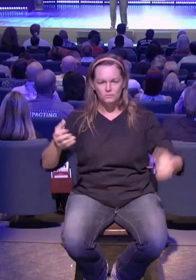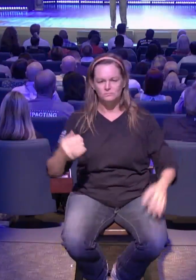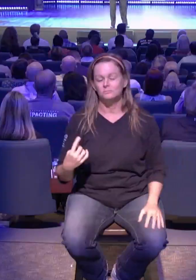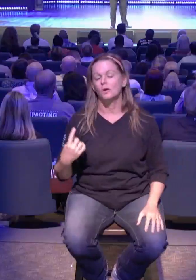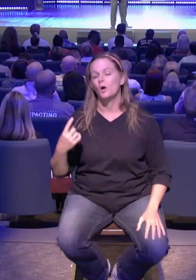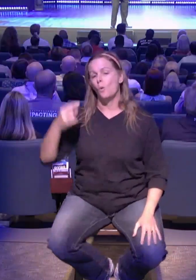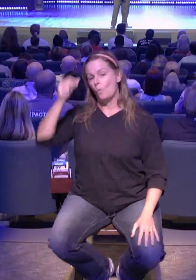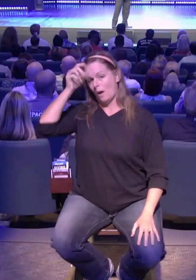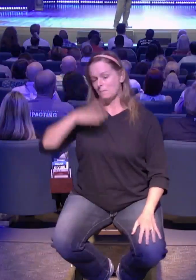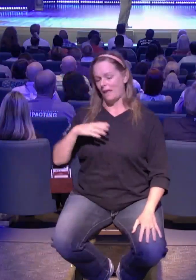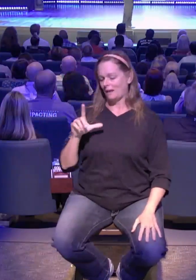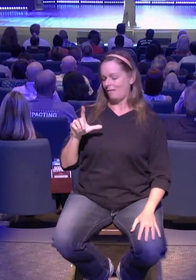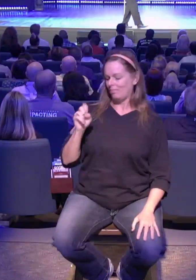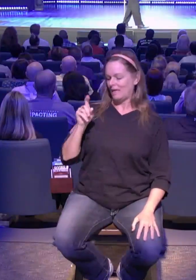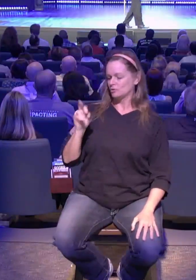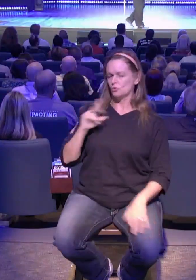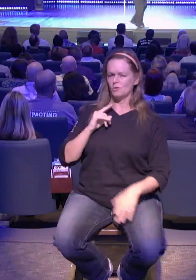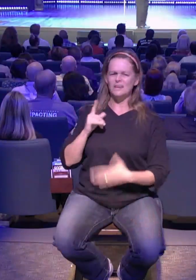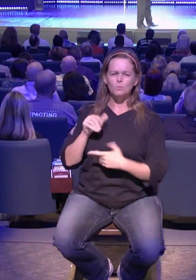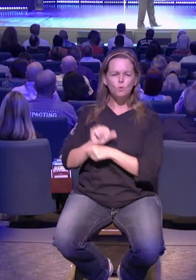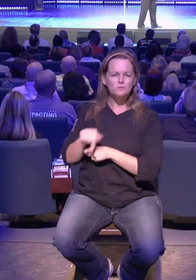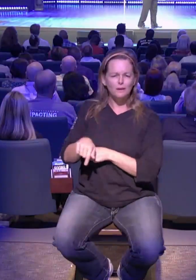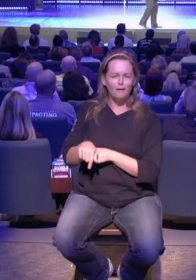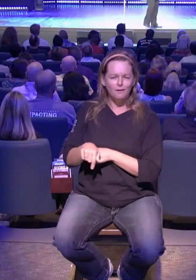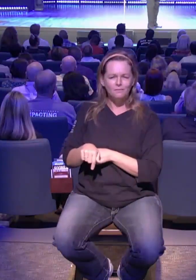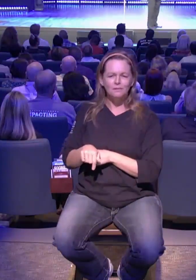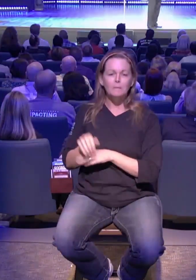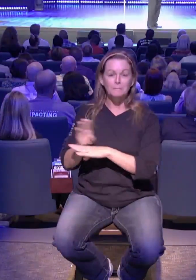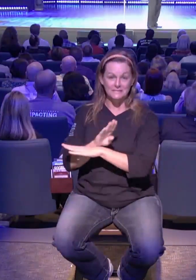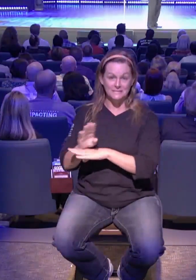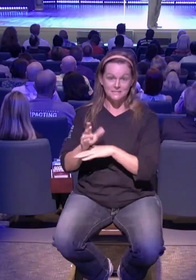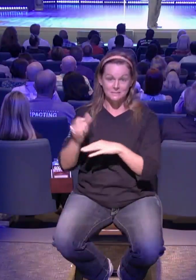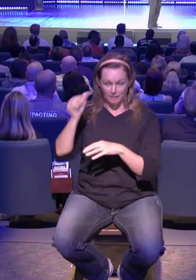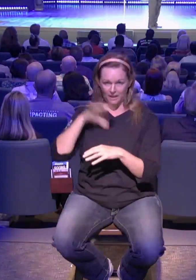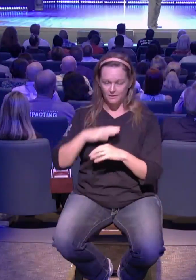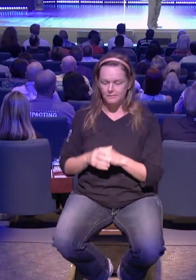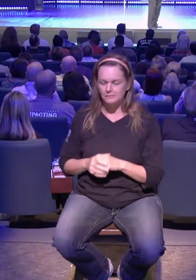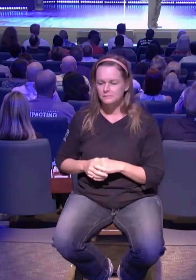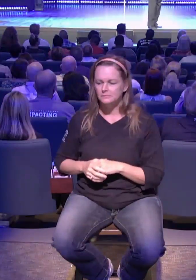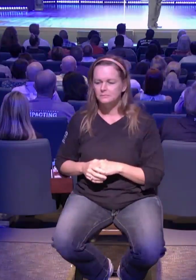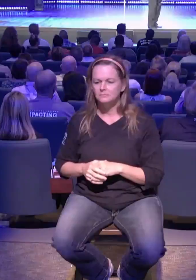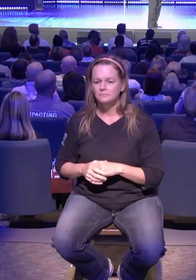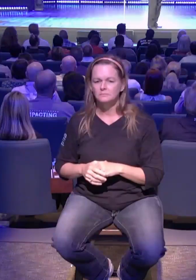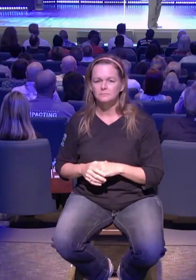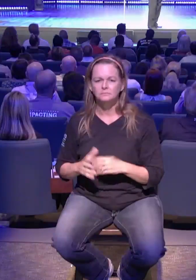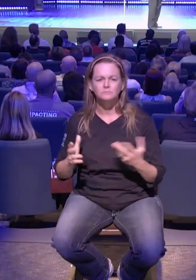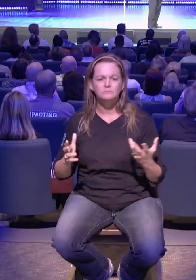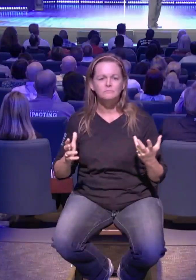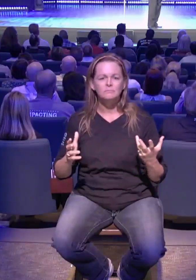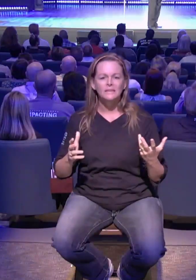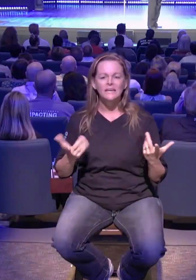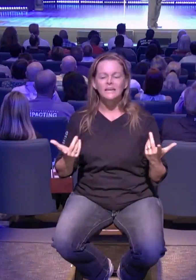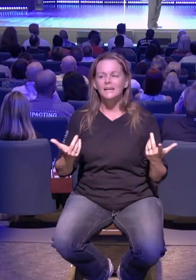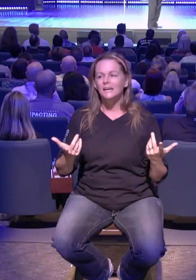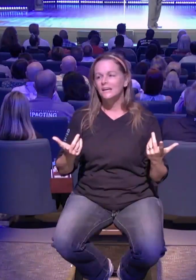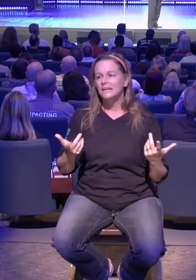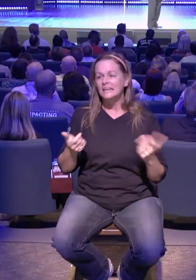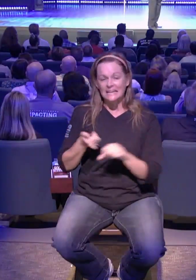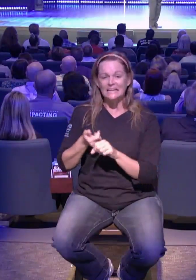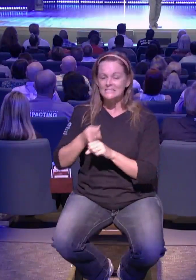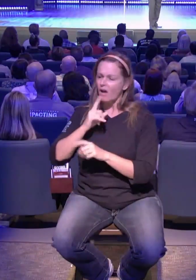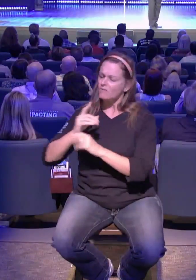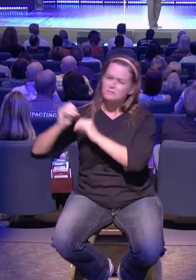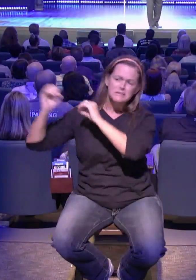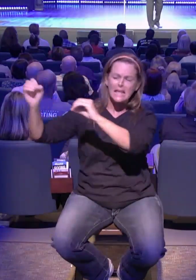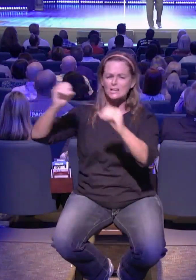with Lester literally around the world. And one thing about Lester is he's an evangelist who simply is a businessman because